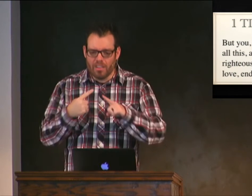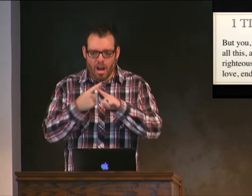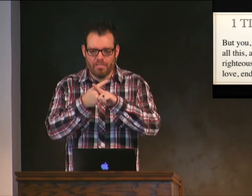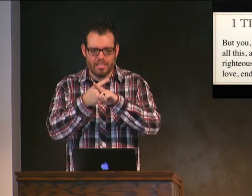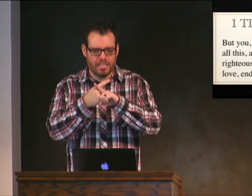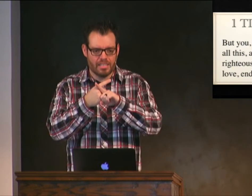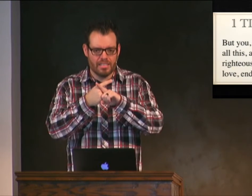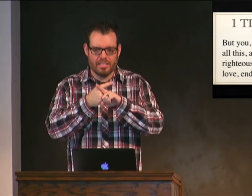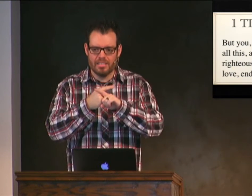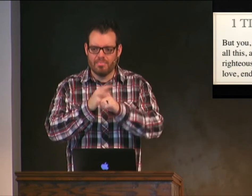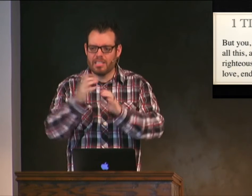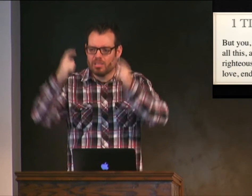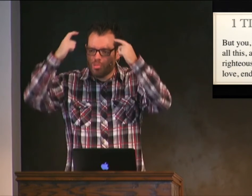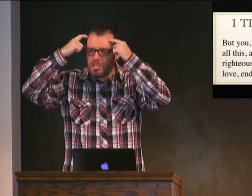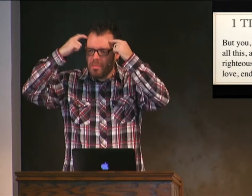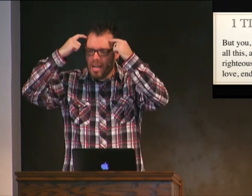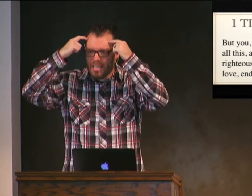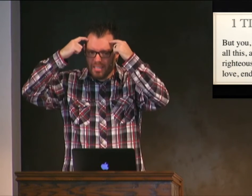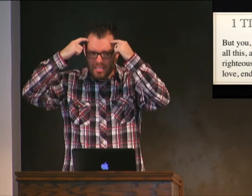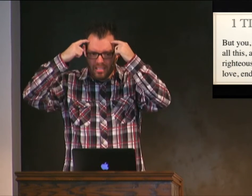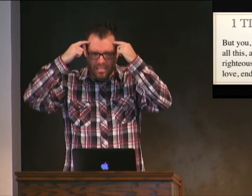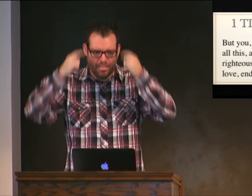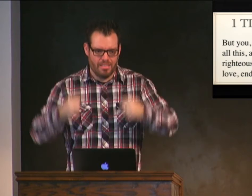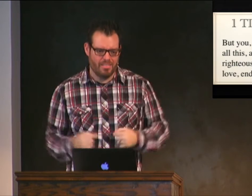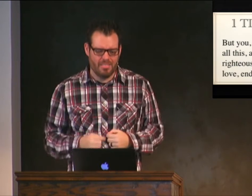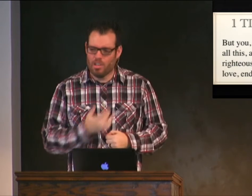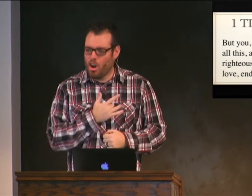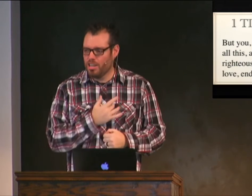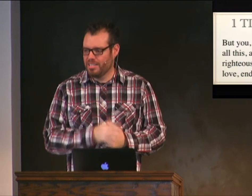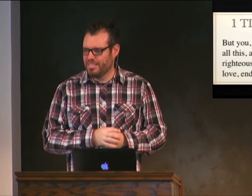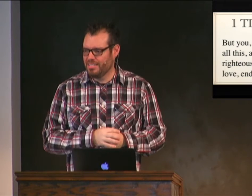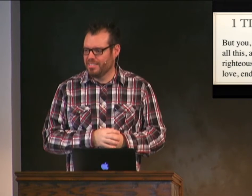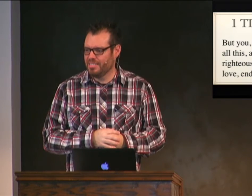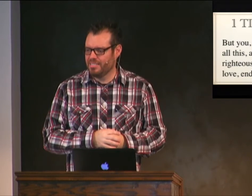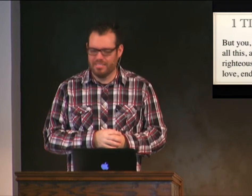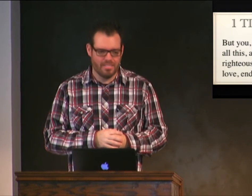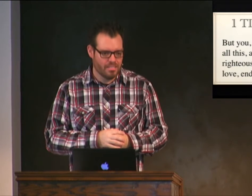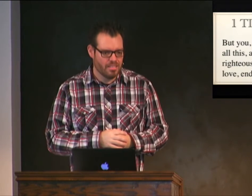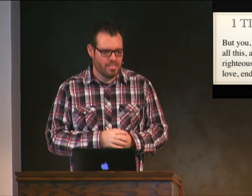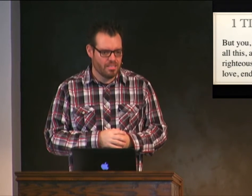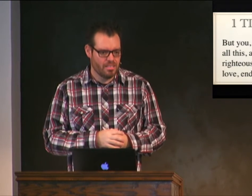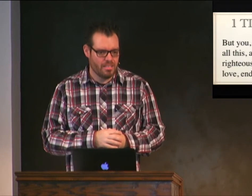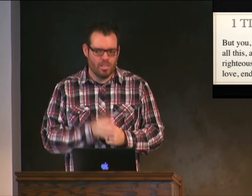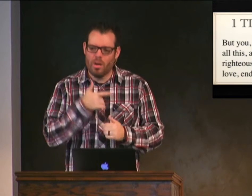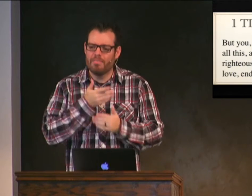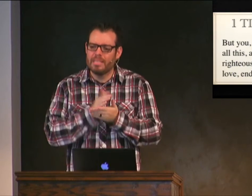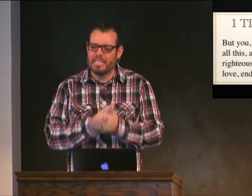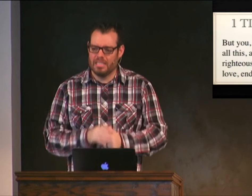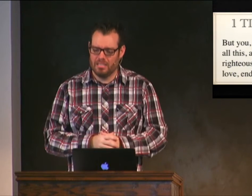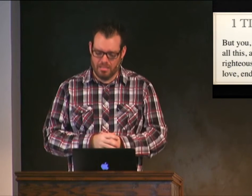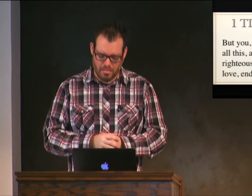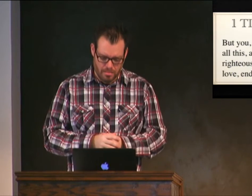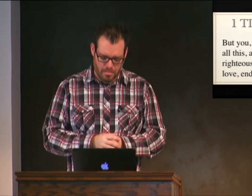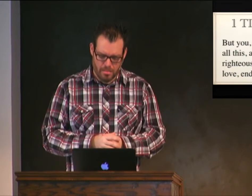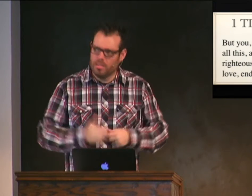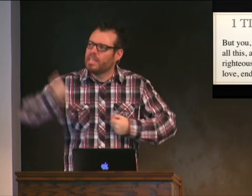And when you have conflict, it messes with your mind, your heart, and you don't have